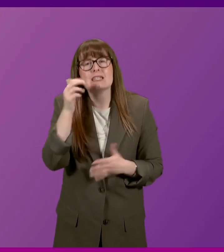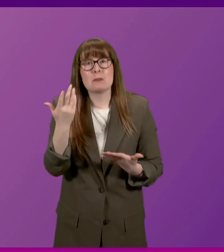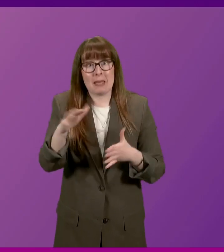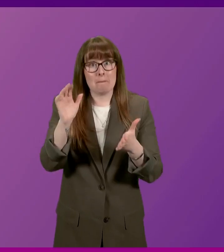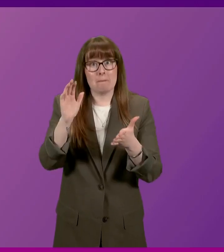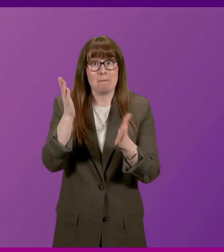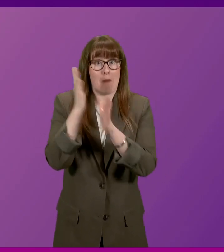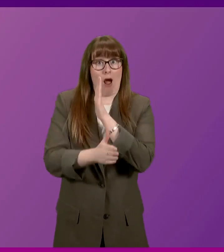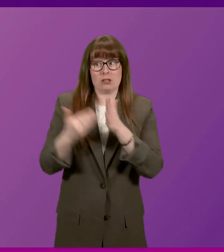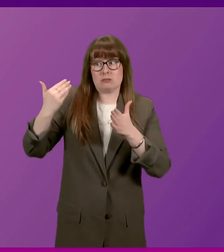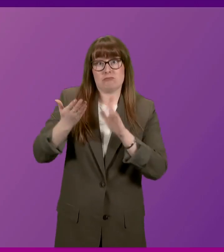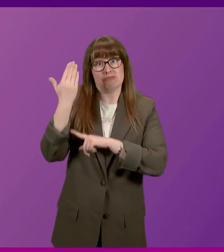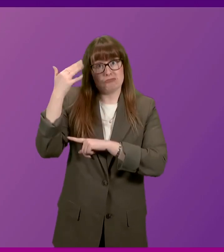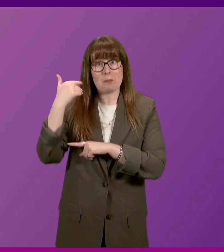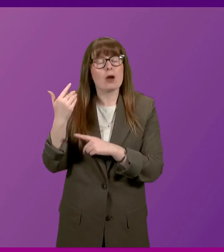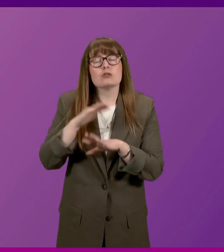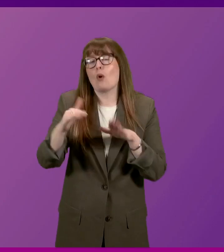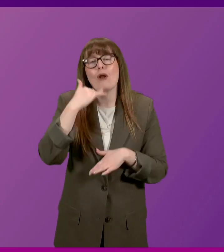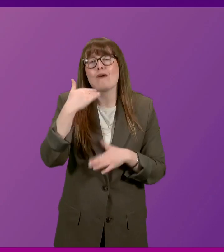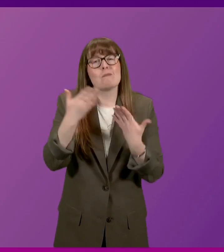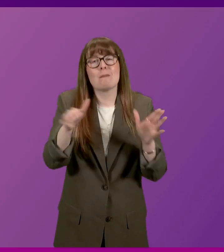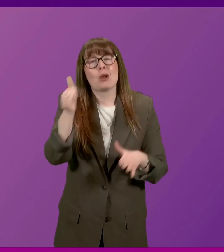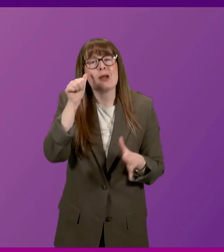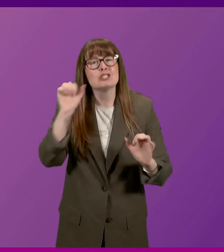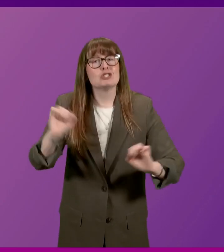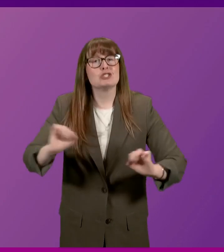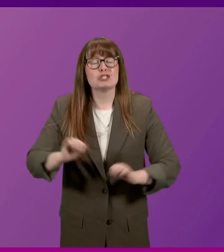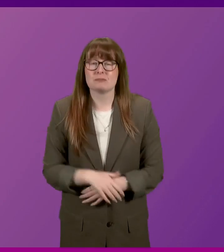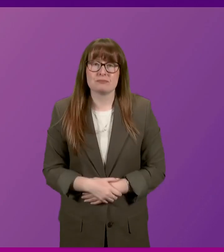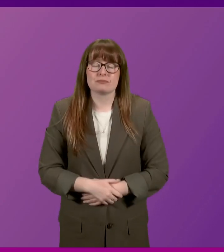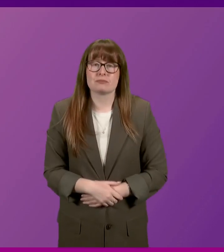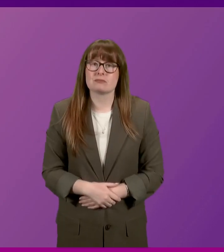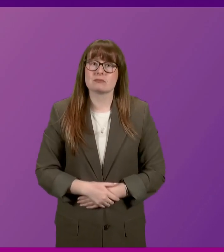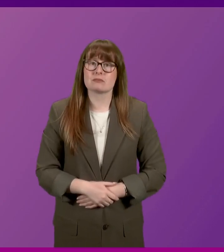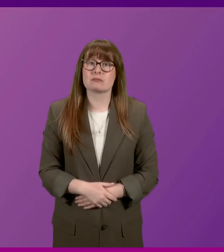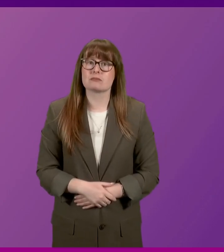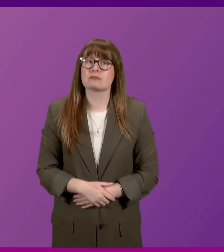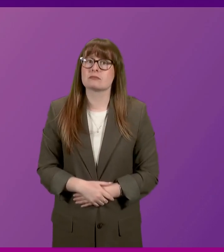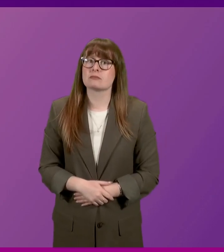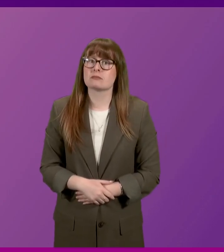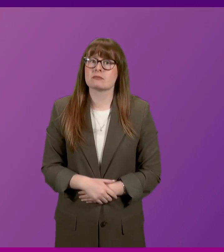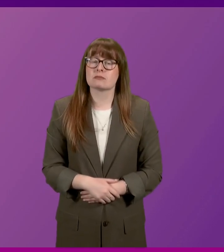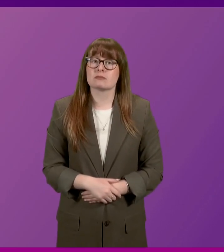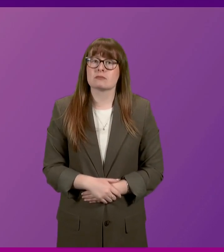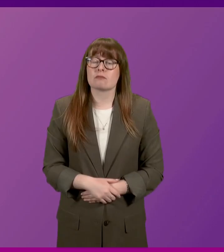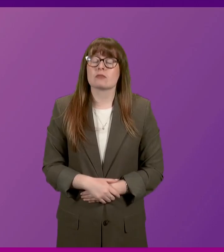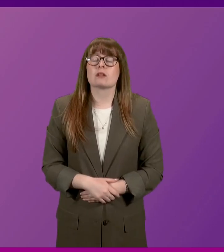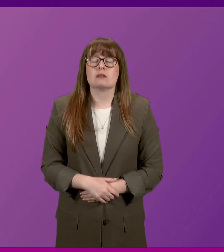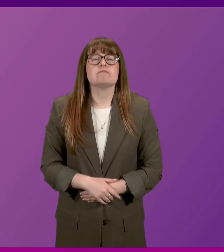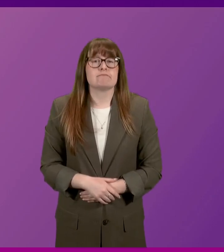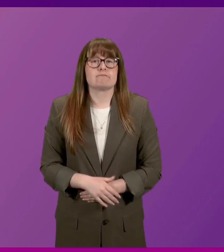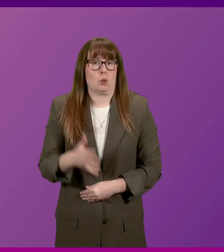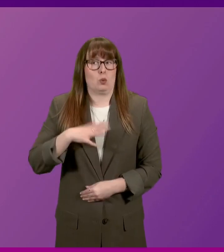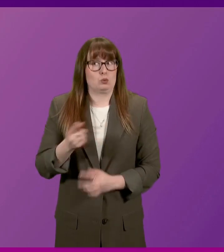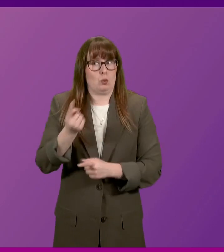need to revisit that Act. Thank you. It's very helpful. Yes. Just to say, go back